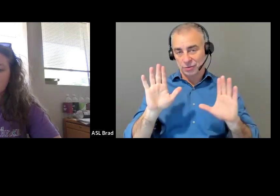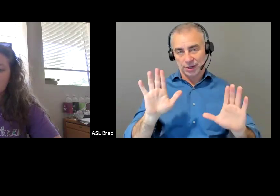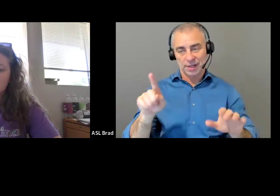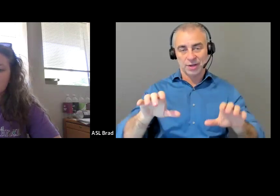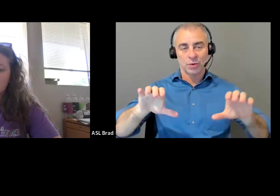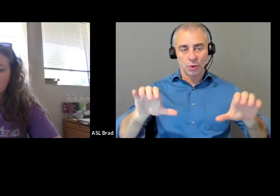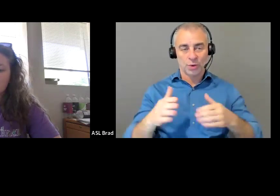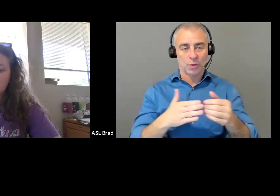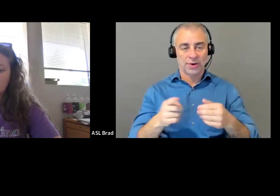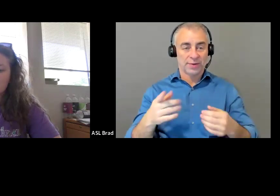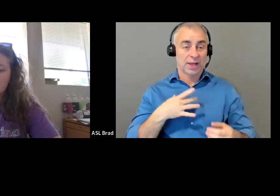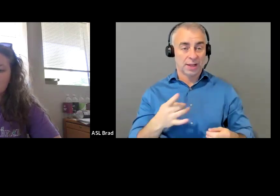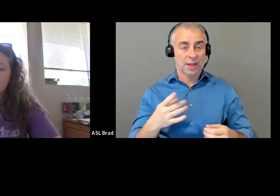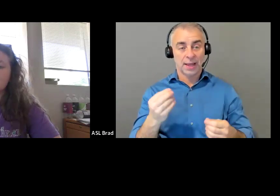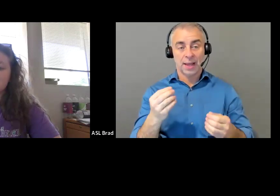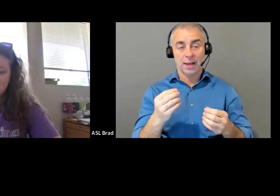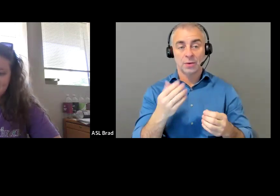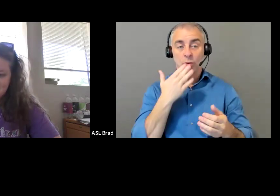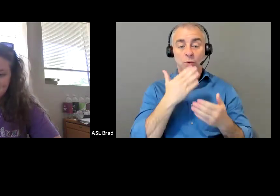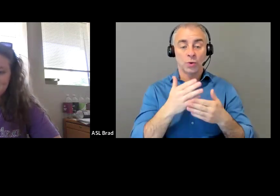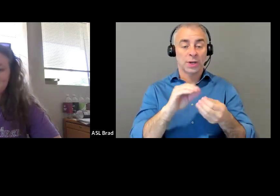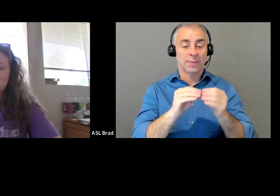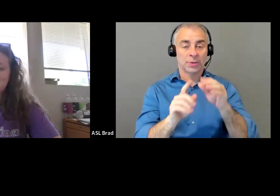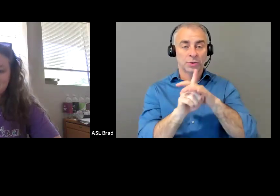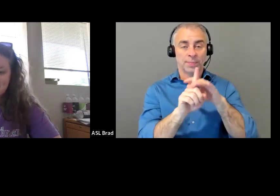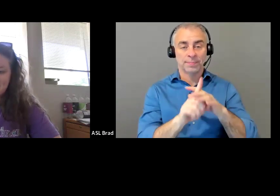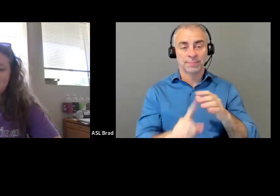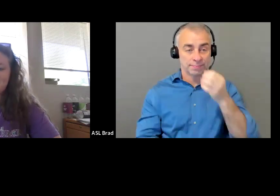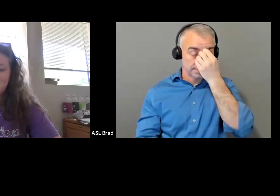get a pretty good turnout either way.